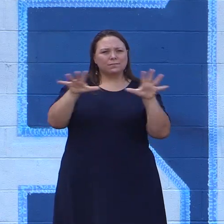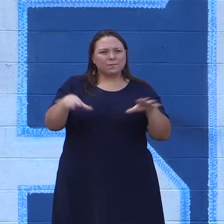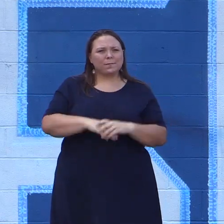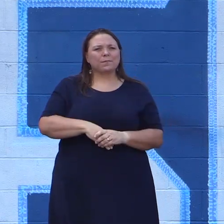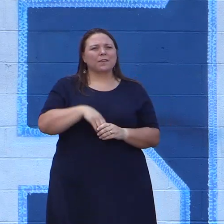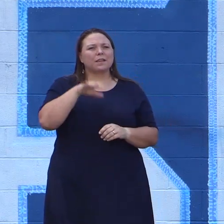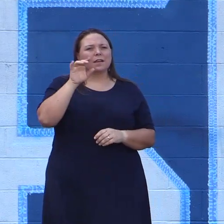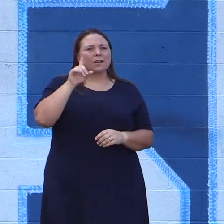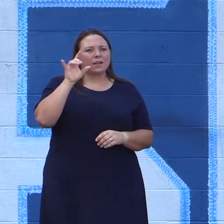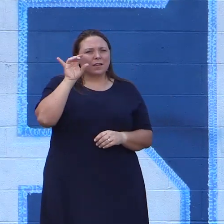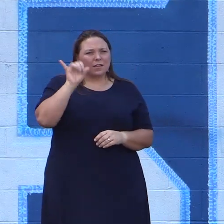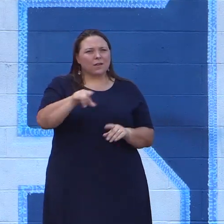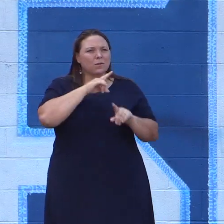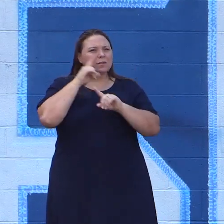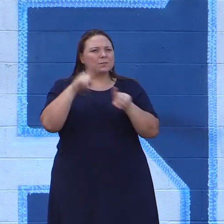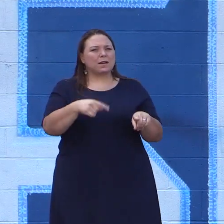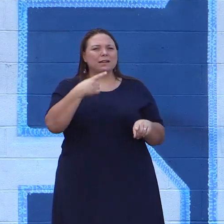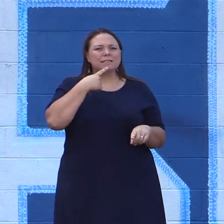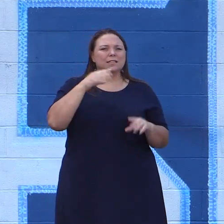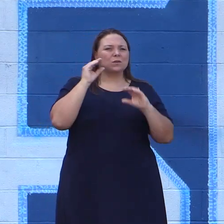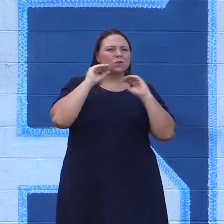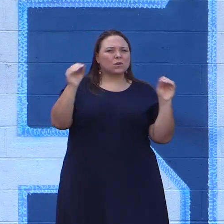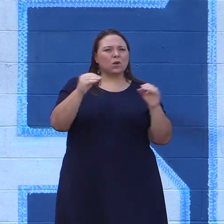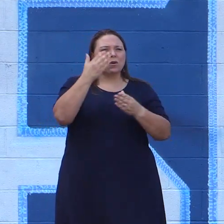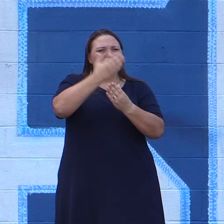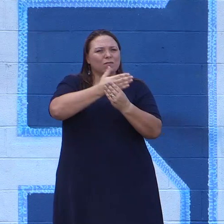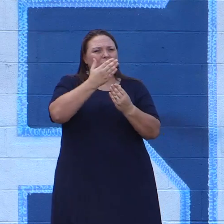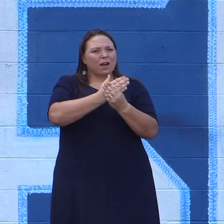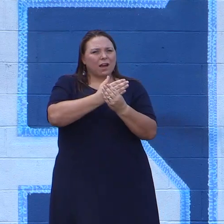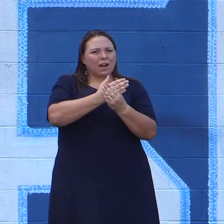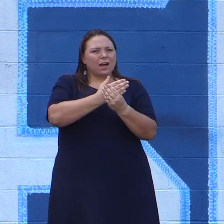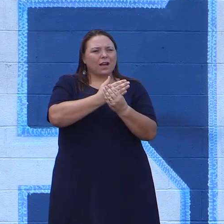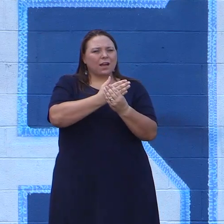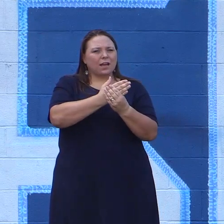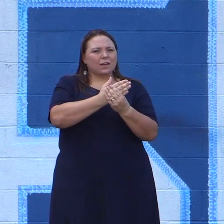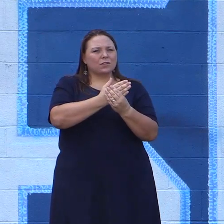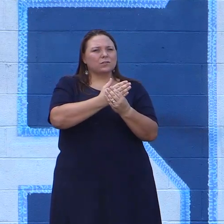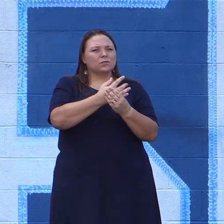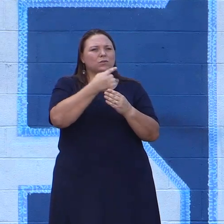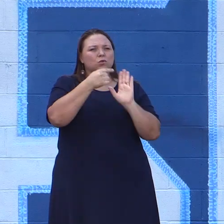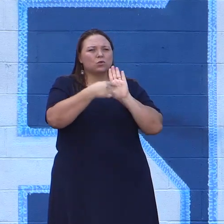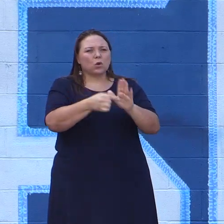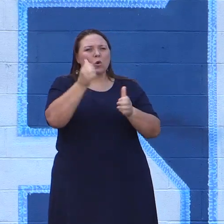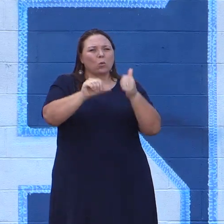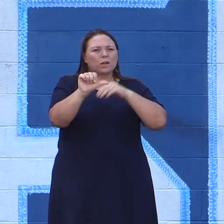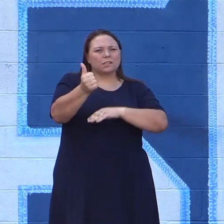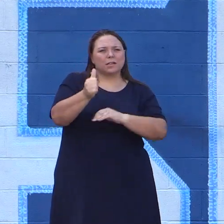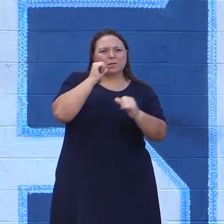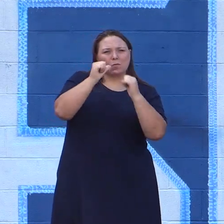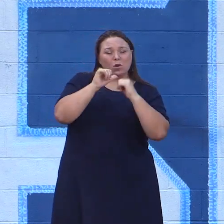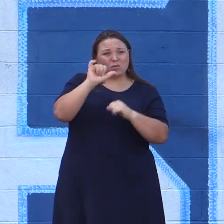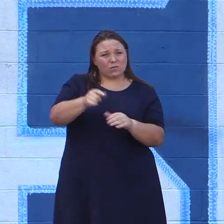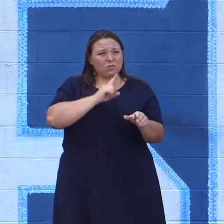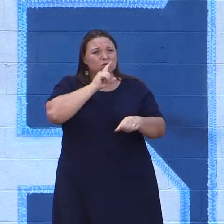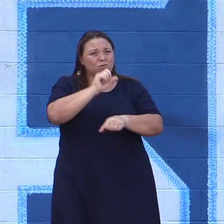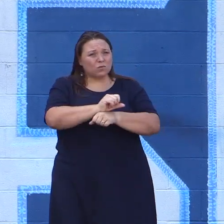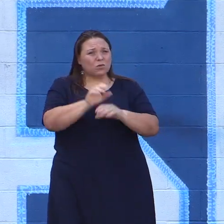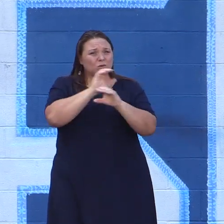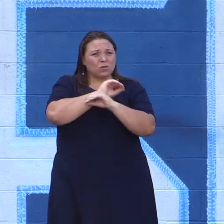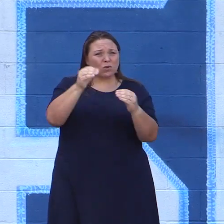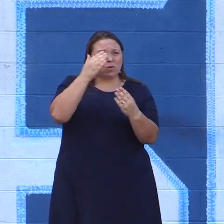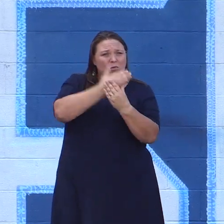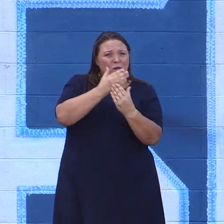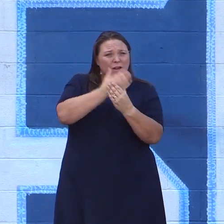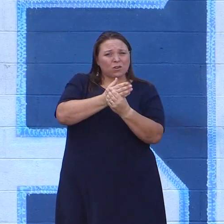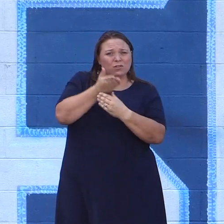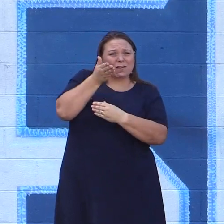records response said no records existed of which 10 bars those were. Is that true, that no records existed? And